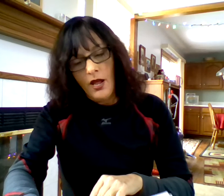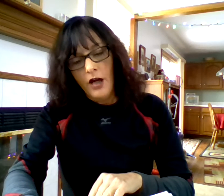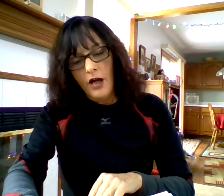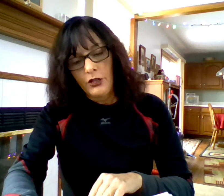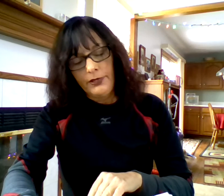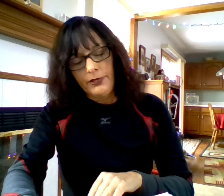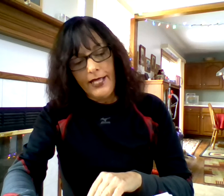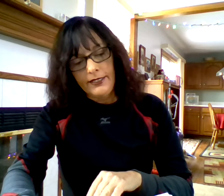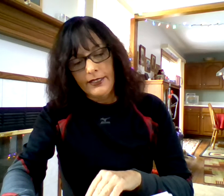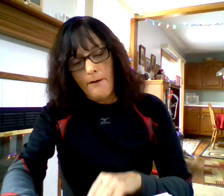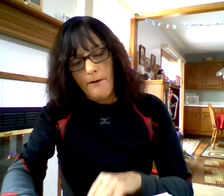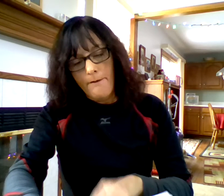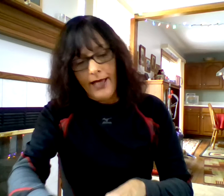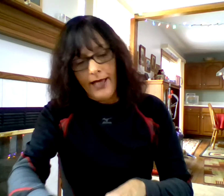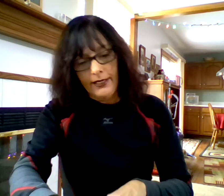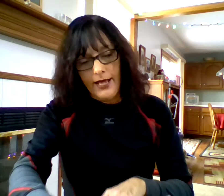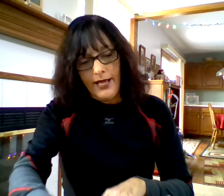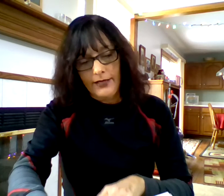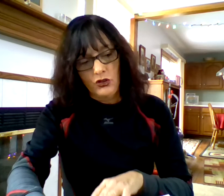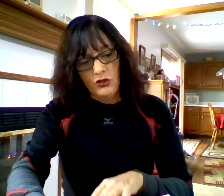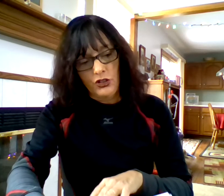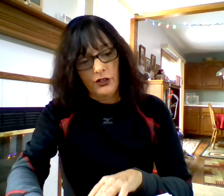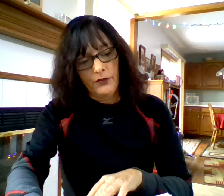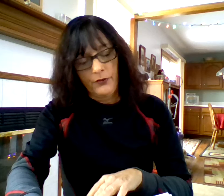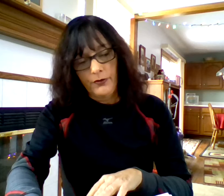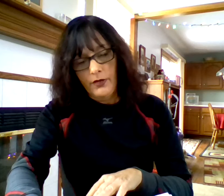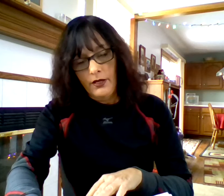Are you planning to come back next year?